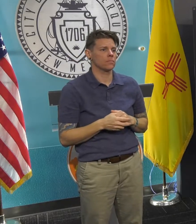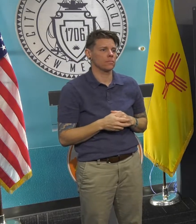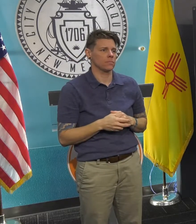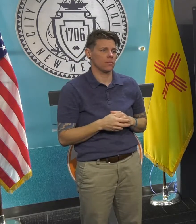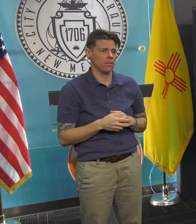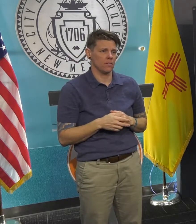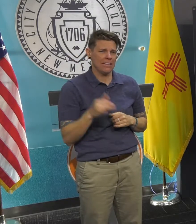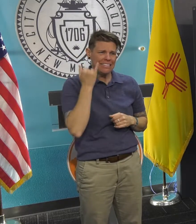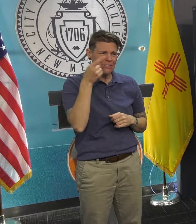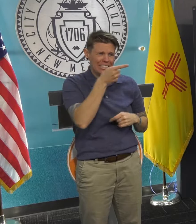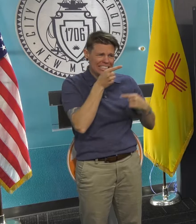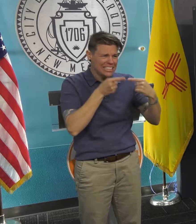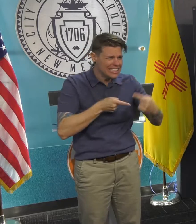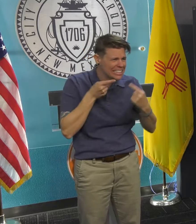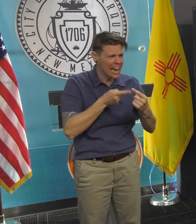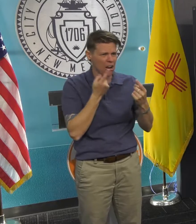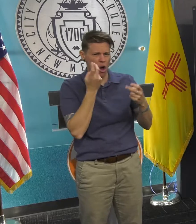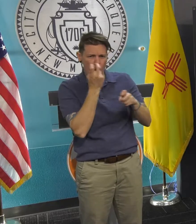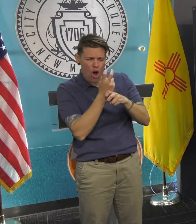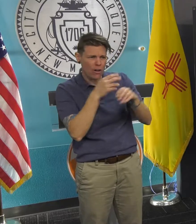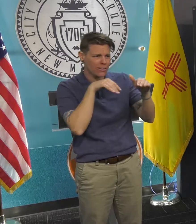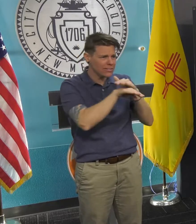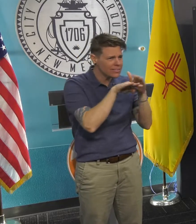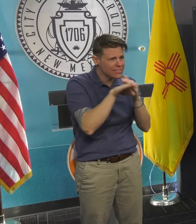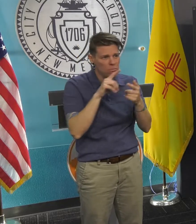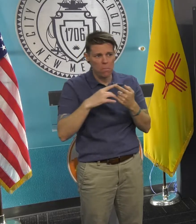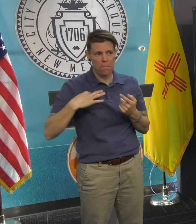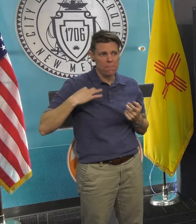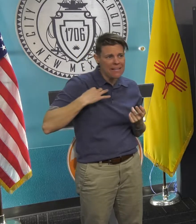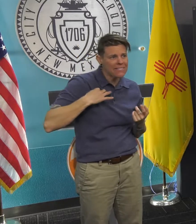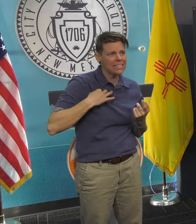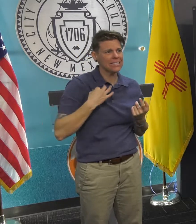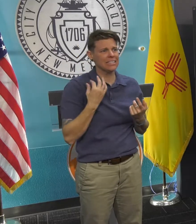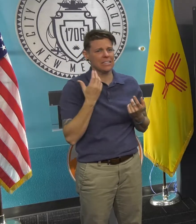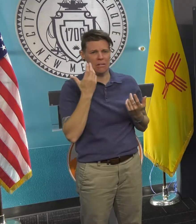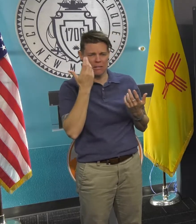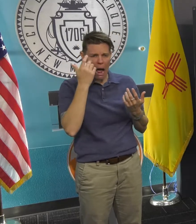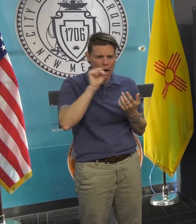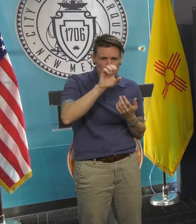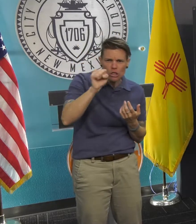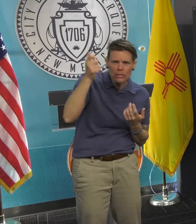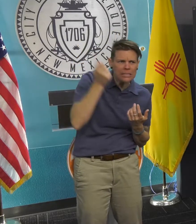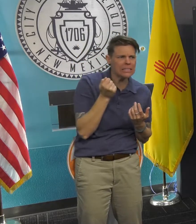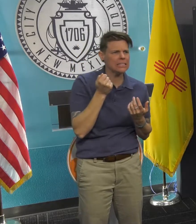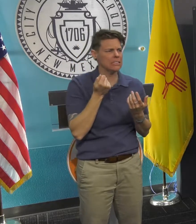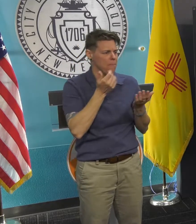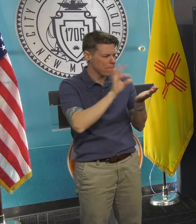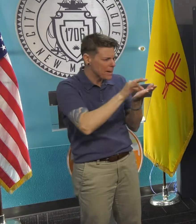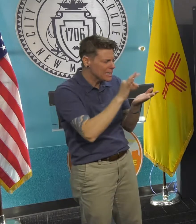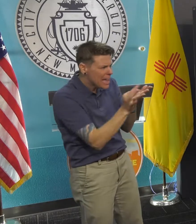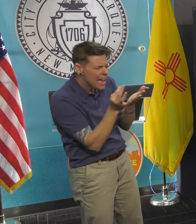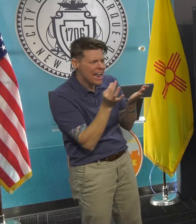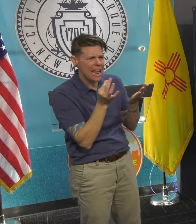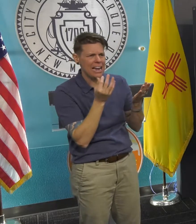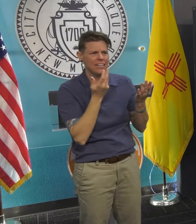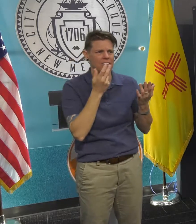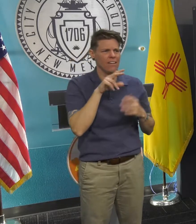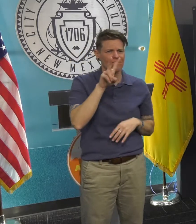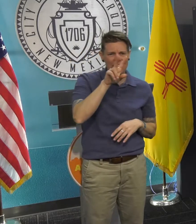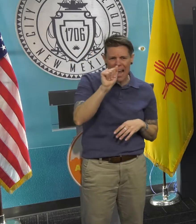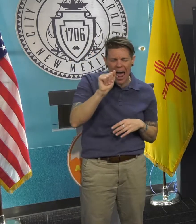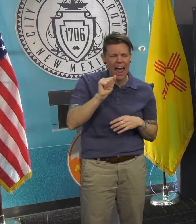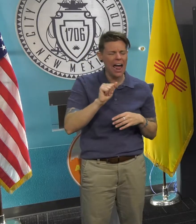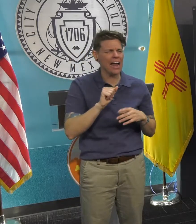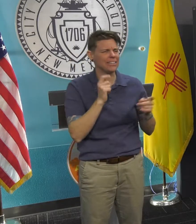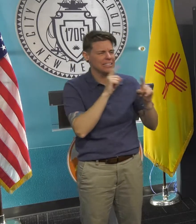benefits or even needs assistance with Social Security, Medicare, Medicaid, VA benefits, or any other federal program,